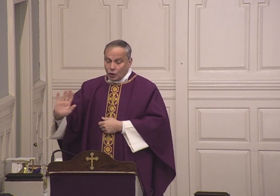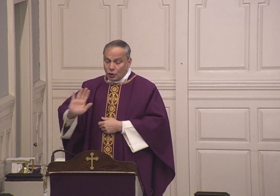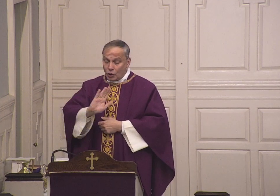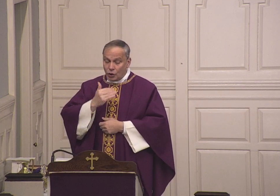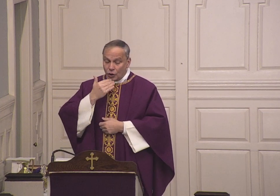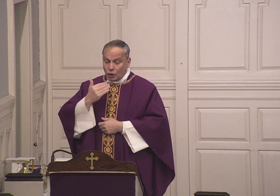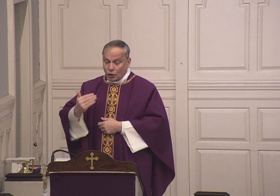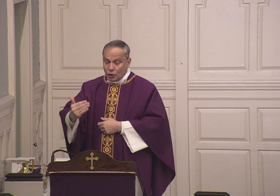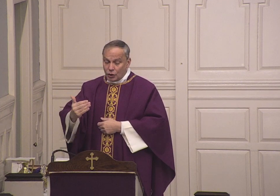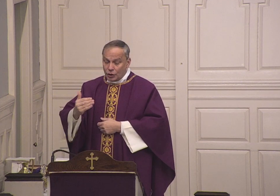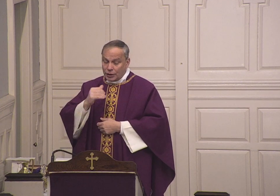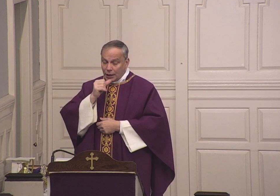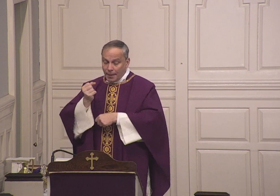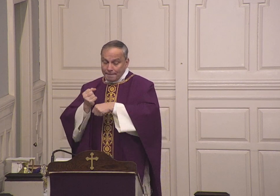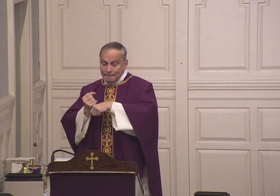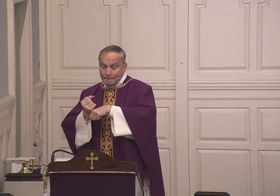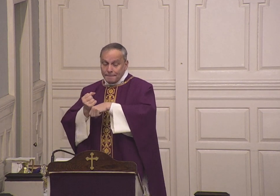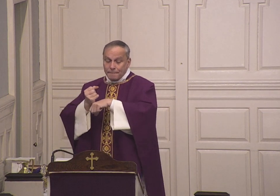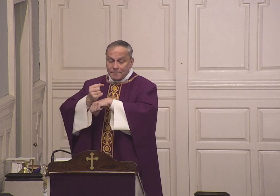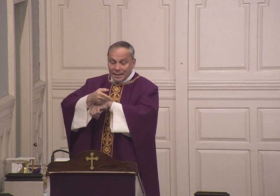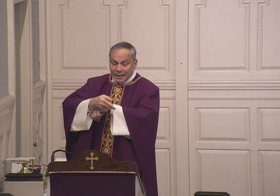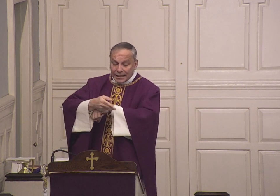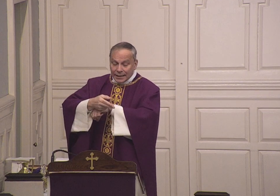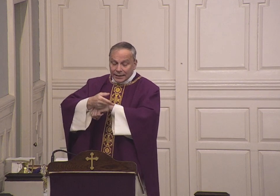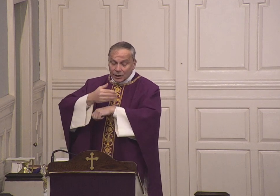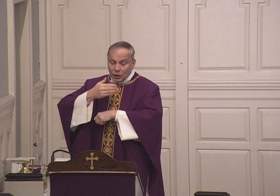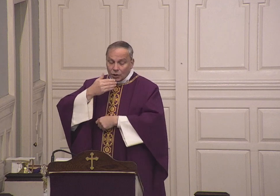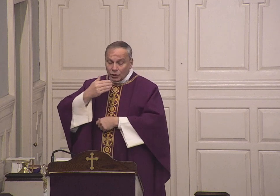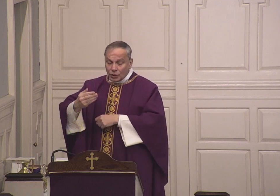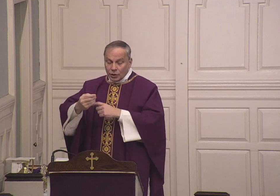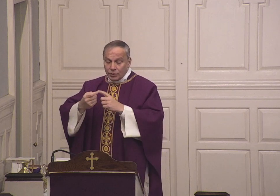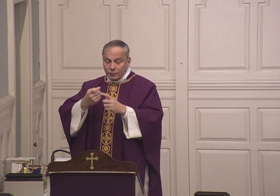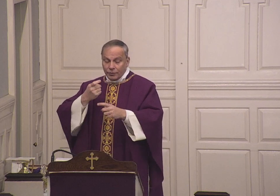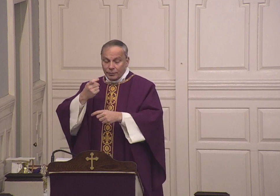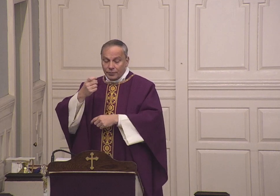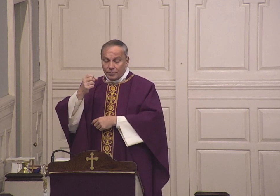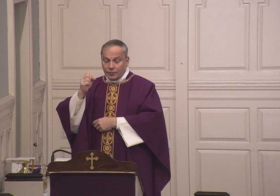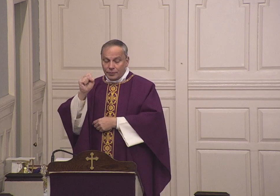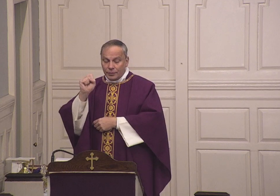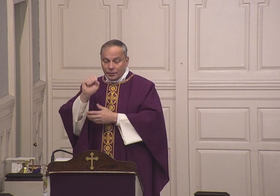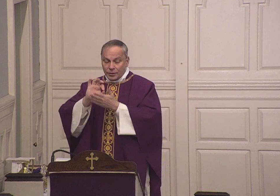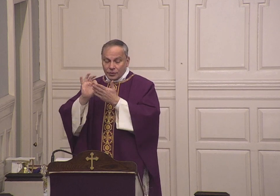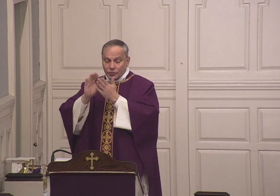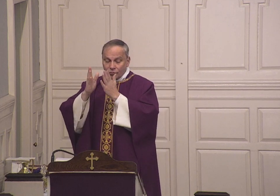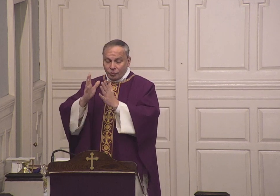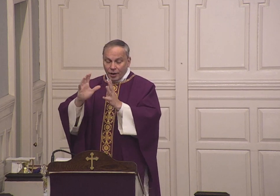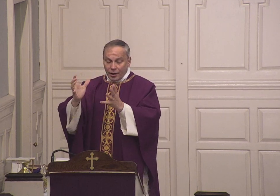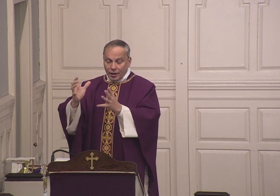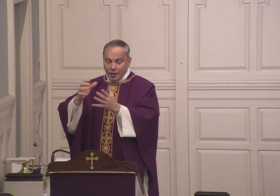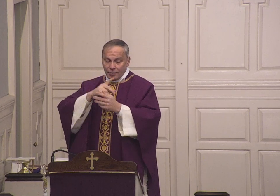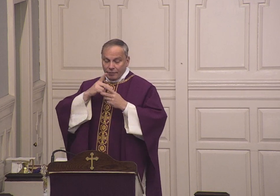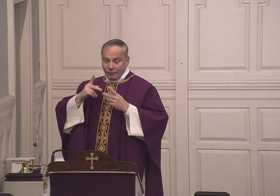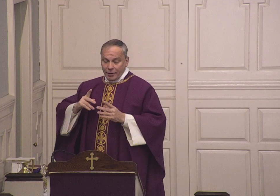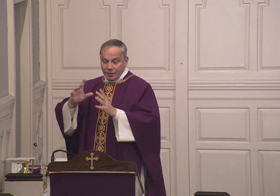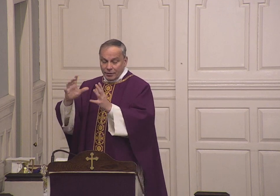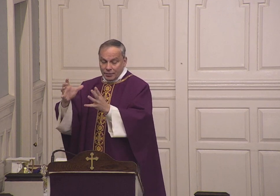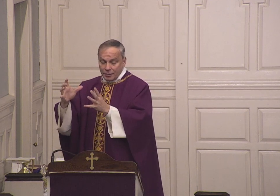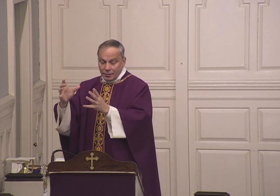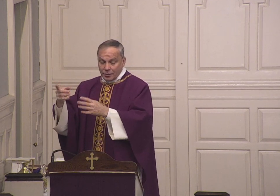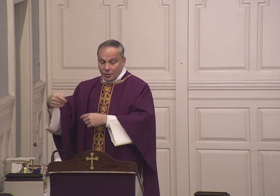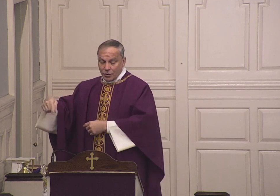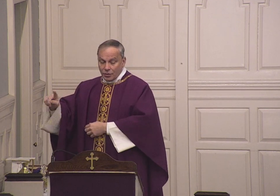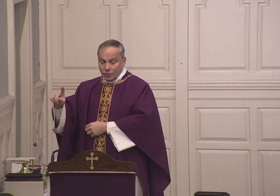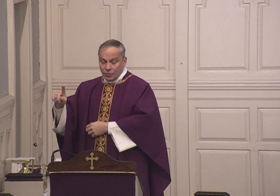I tell you, unless your righteousness surpasses that of the